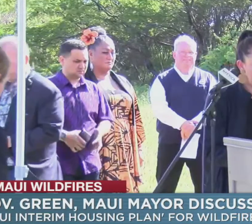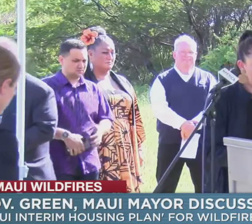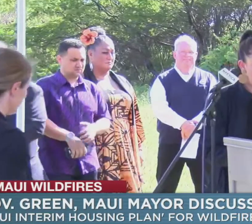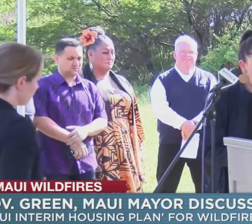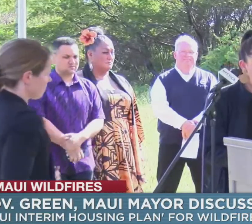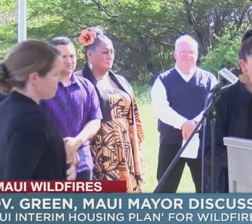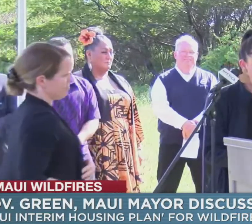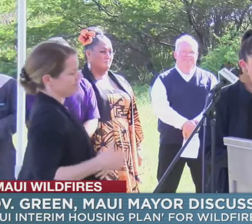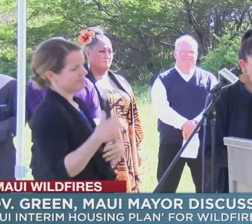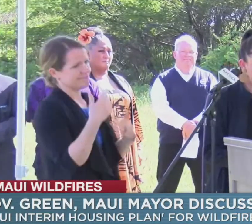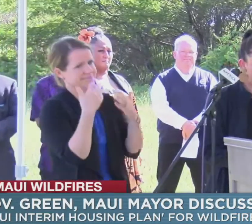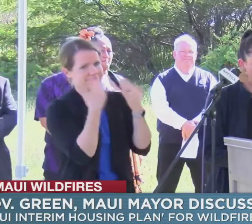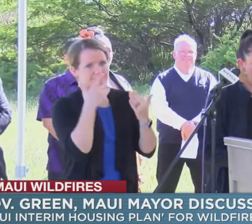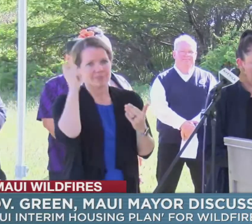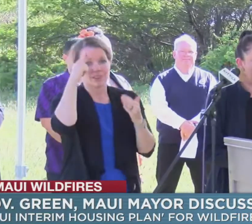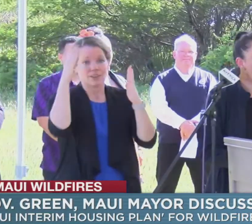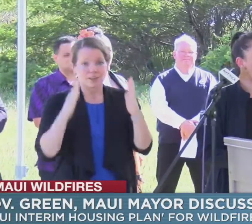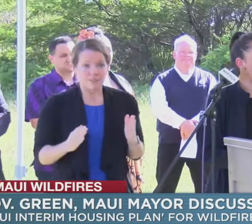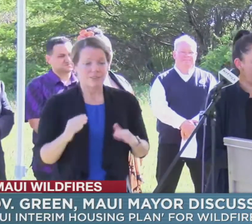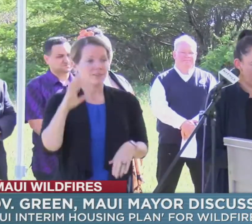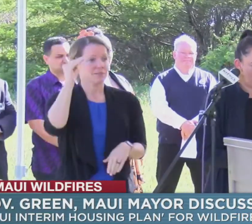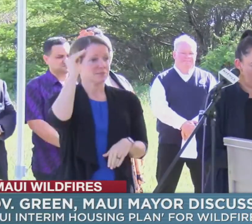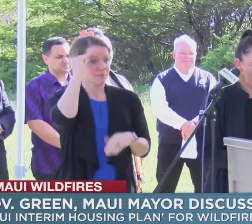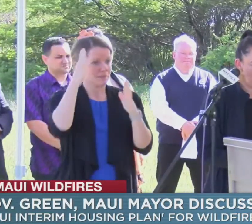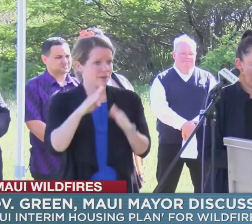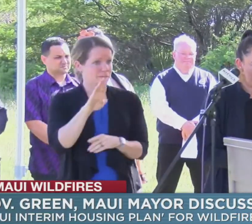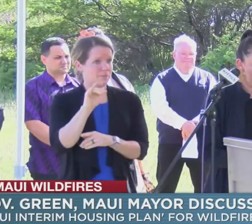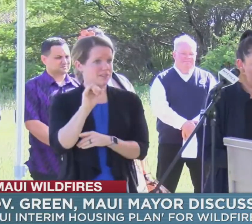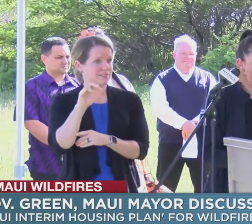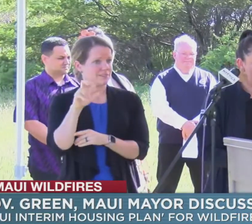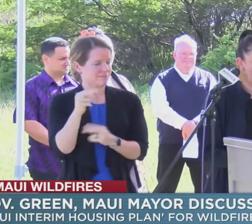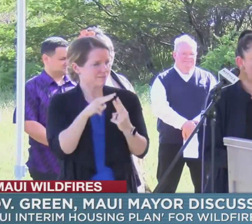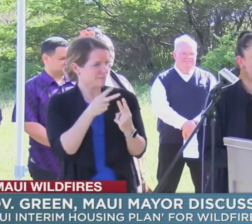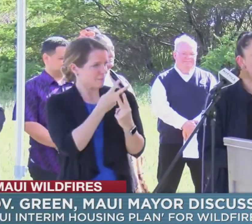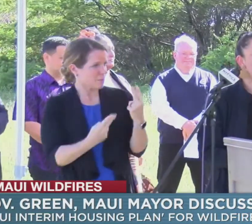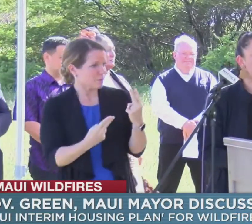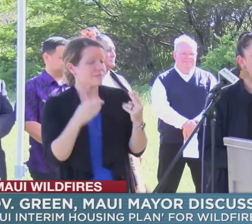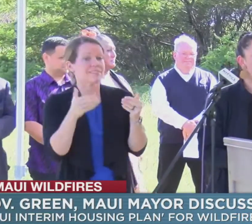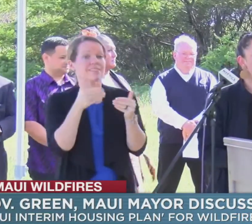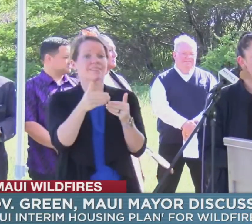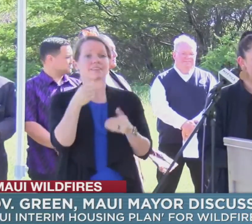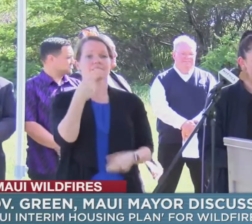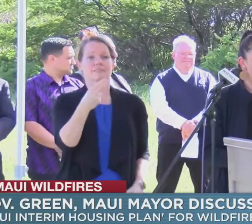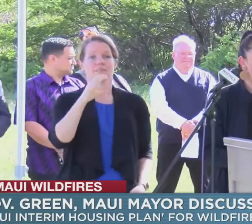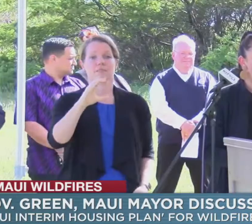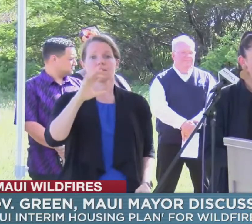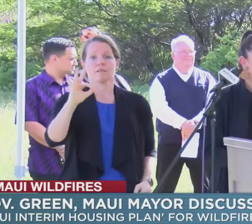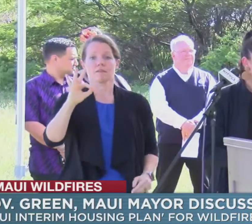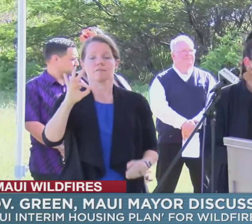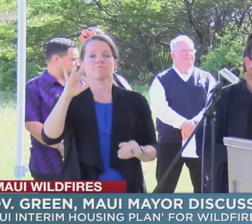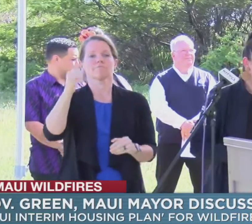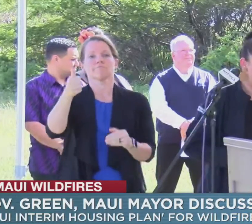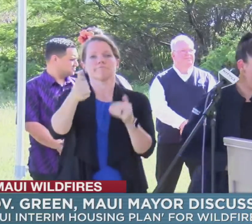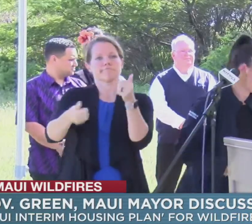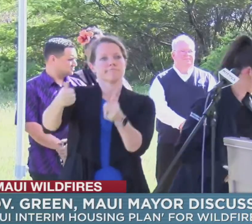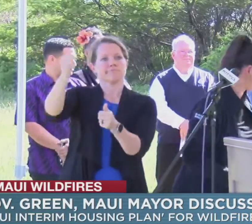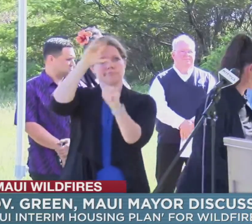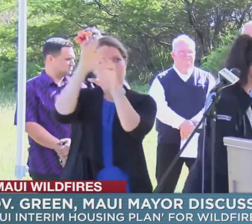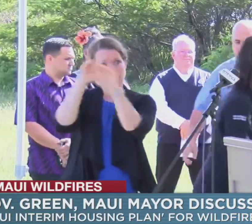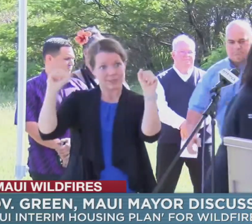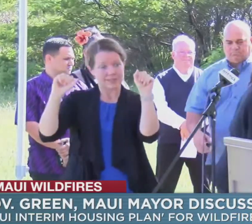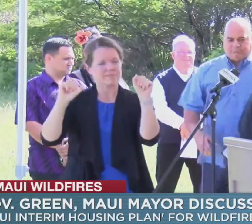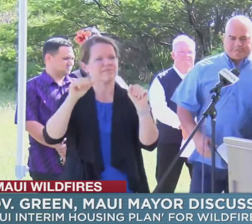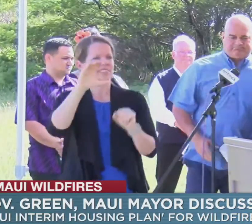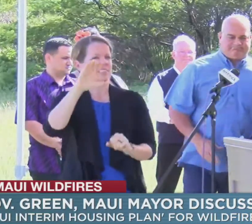Mahalo, Governor Green and Mayor Bissen. Moving forward, please welcome Hawaii Community Foundation President and CEO Micah Kane.